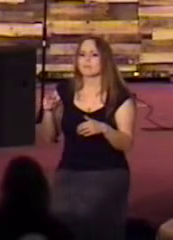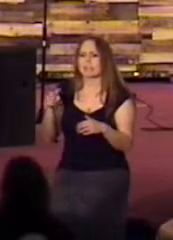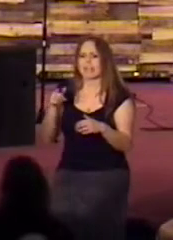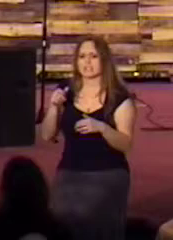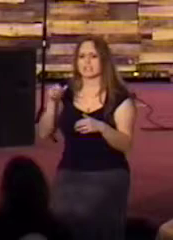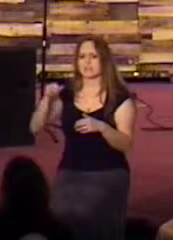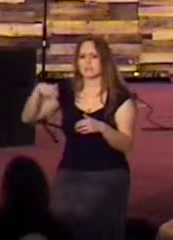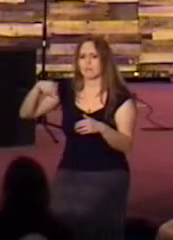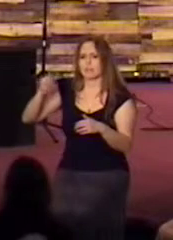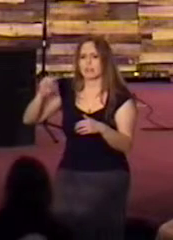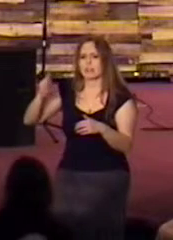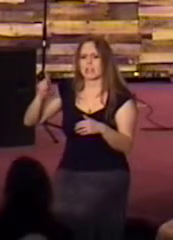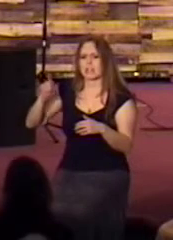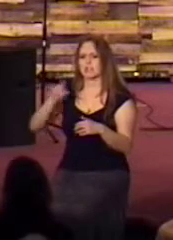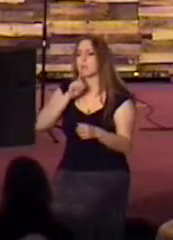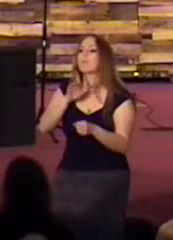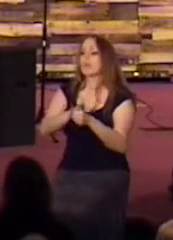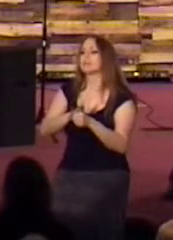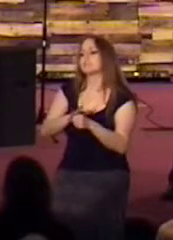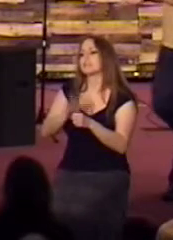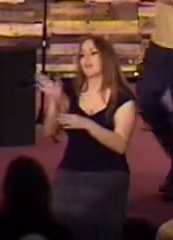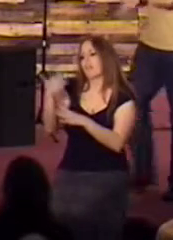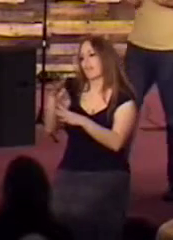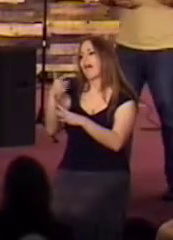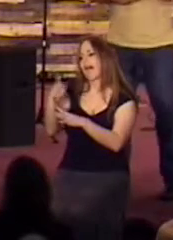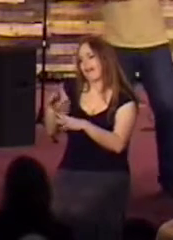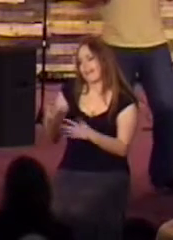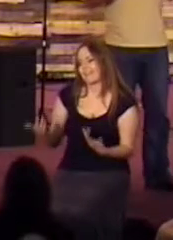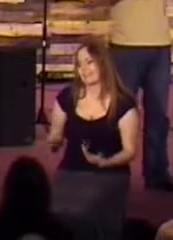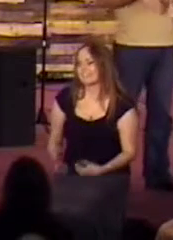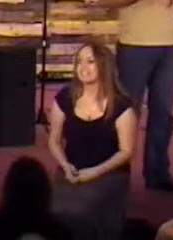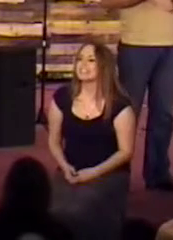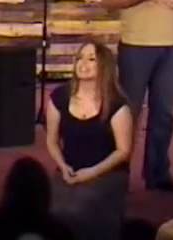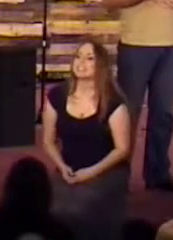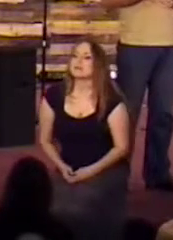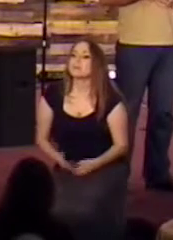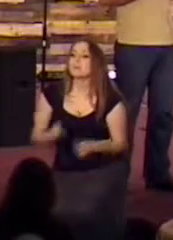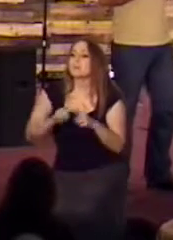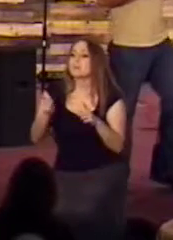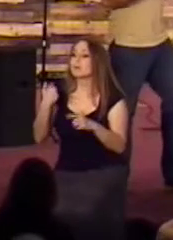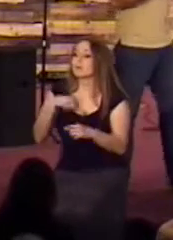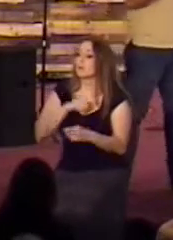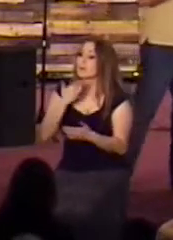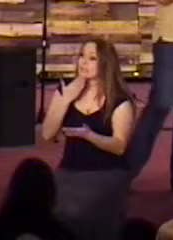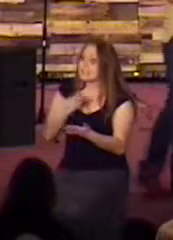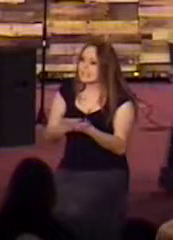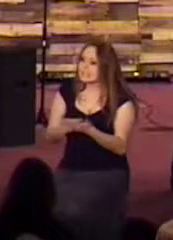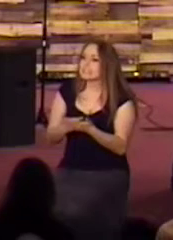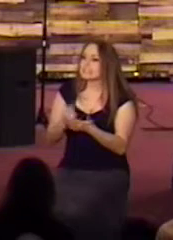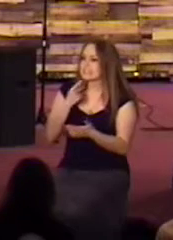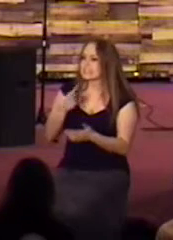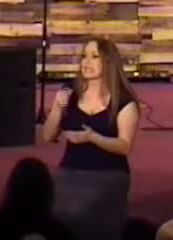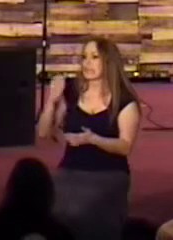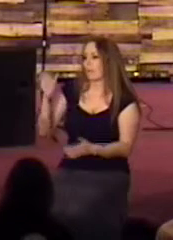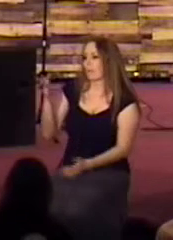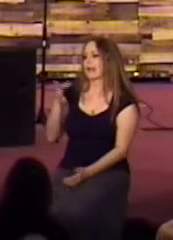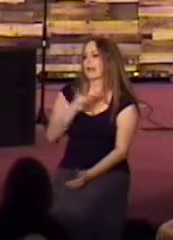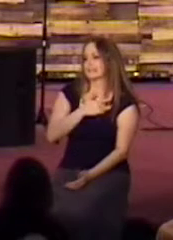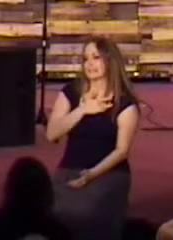know? But we're pretty good. Generally, we're pretty good at saying